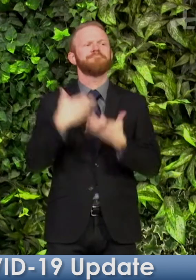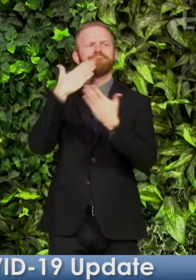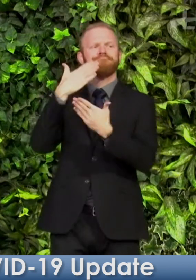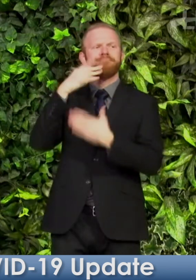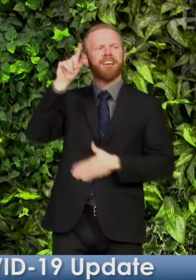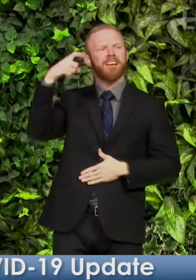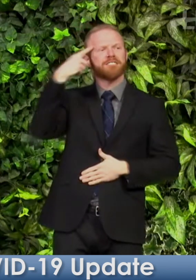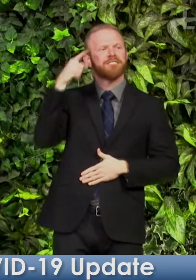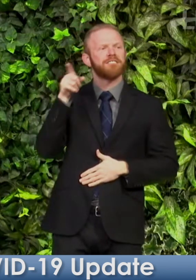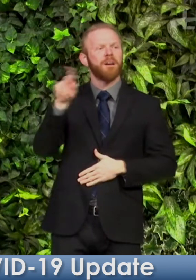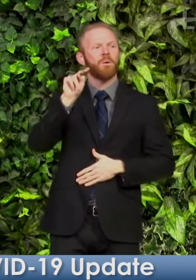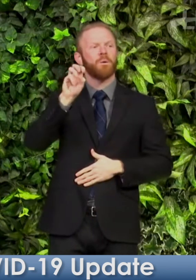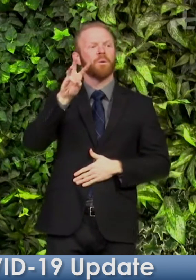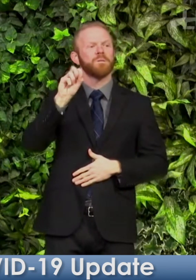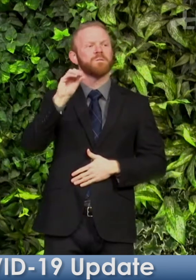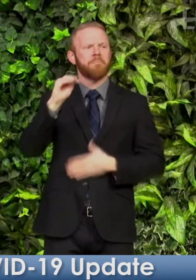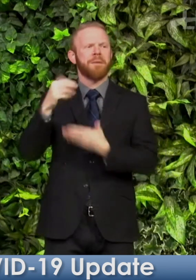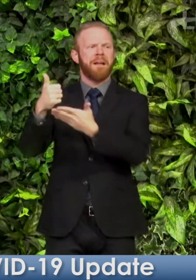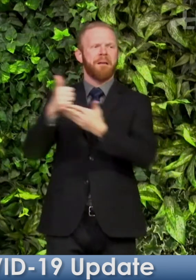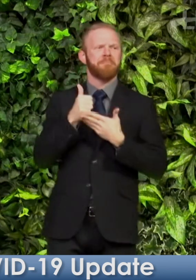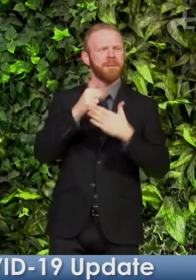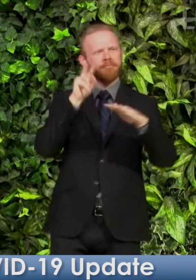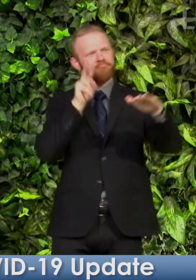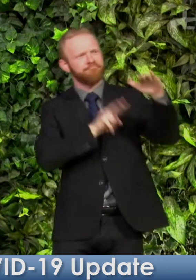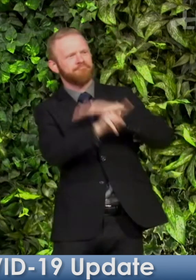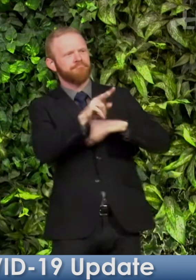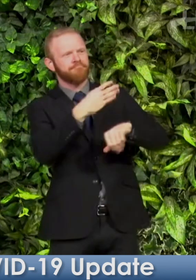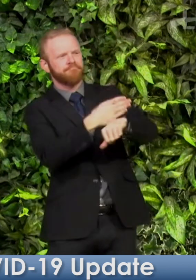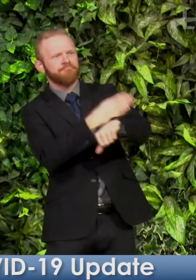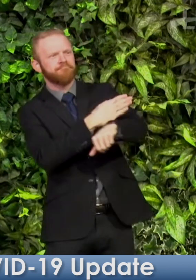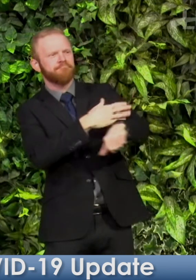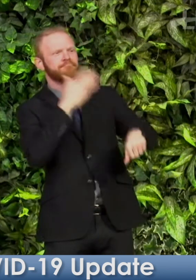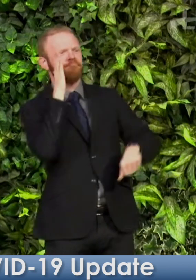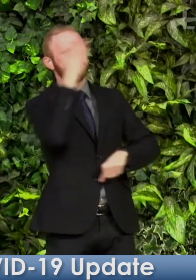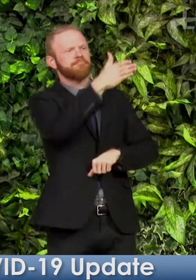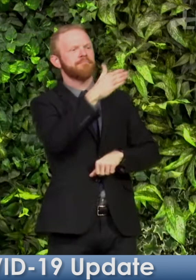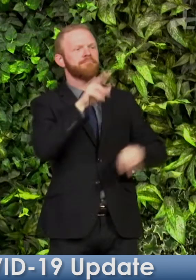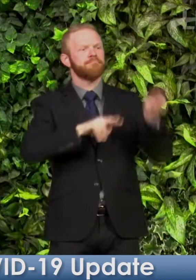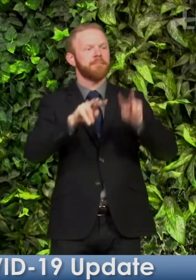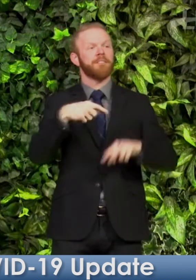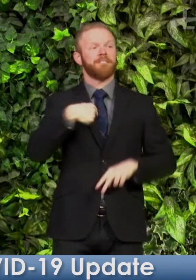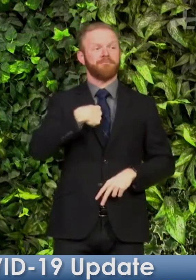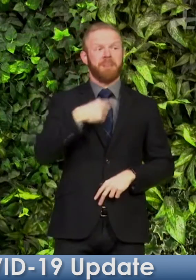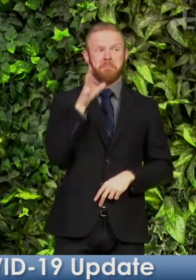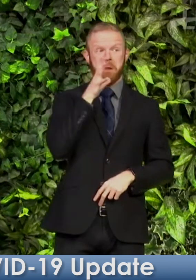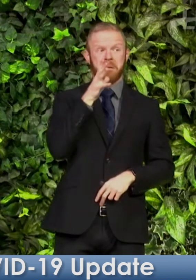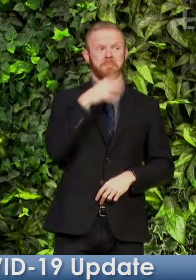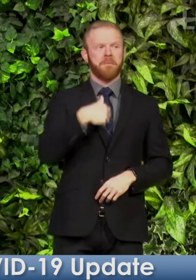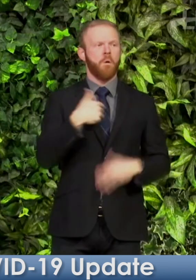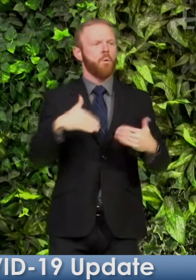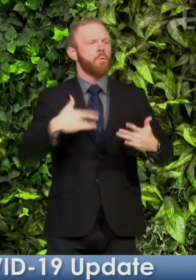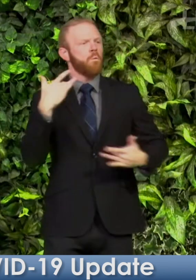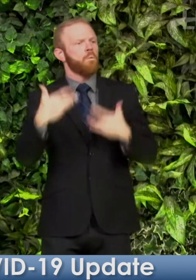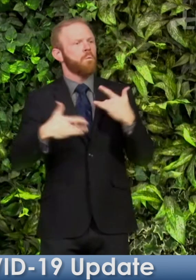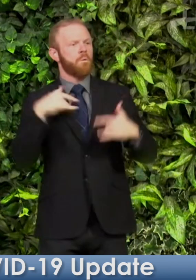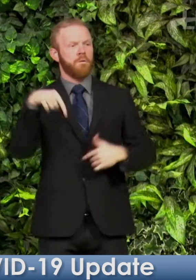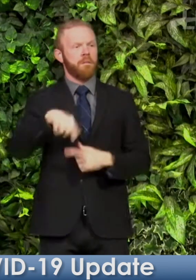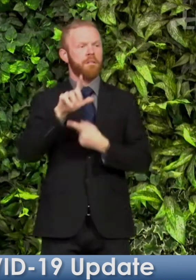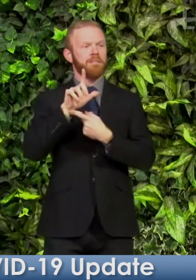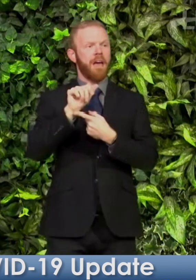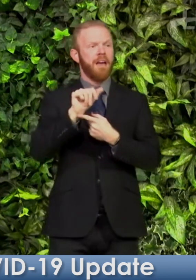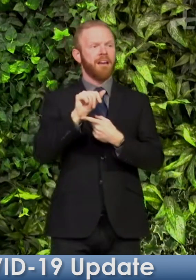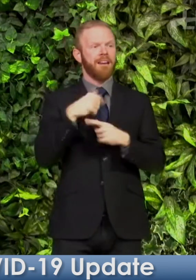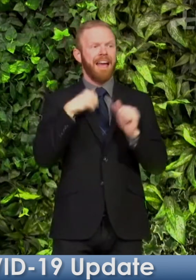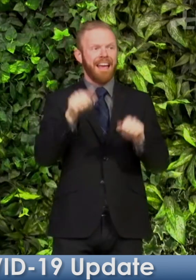to be able to help us through that. And as a mom, I'm very, very excited here in Long Beach to be able to say that I can send my child off